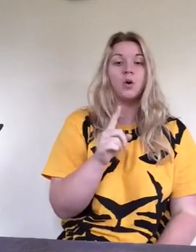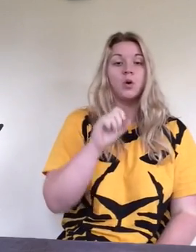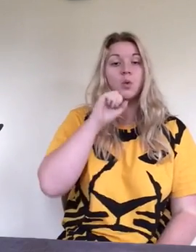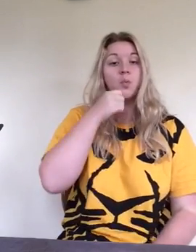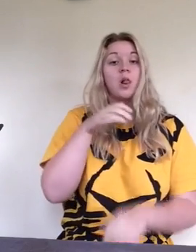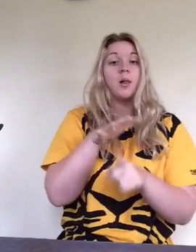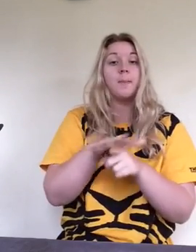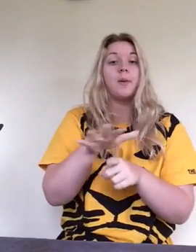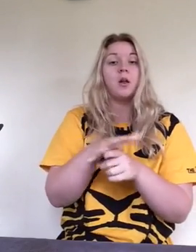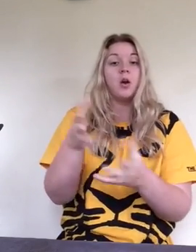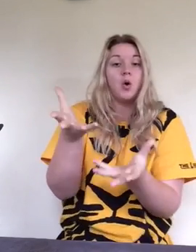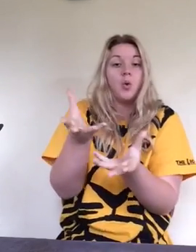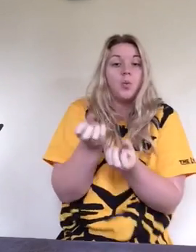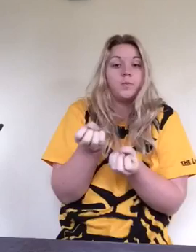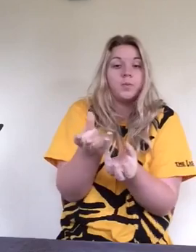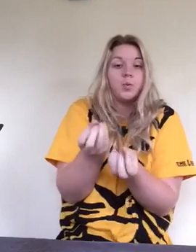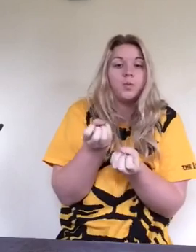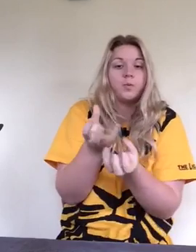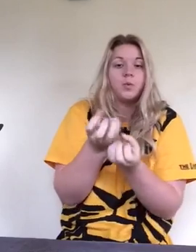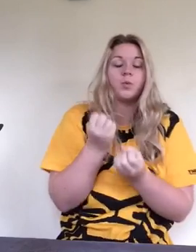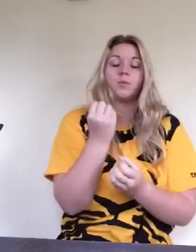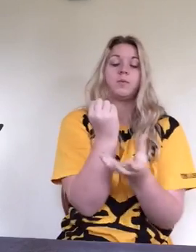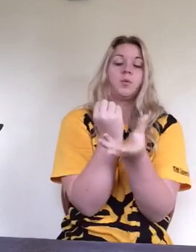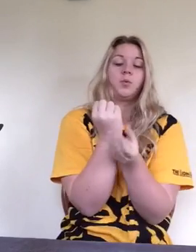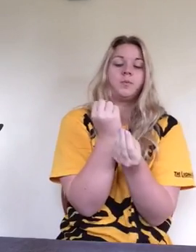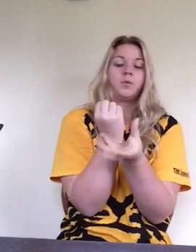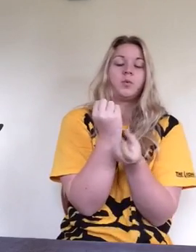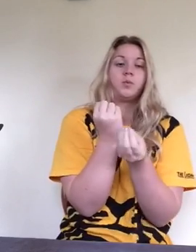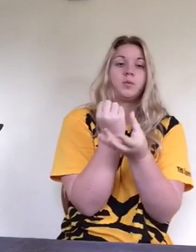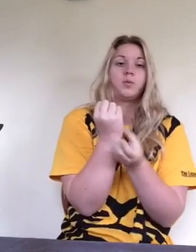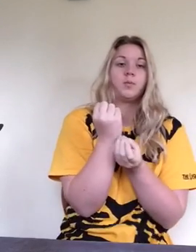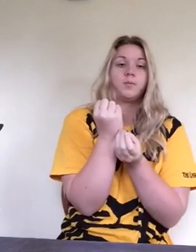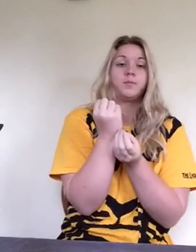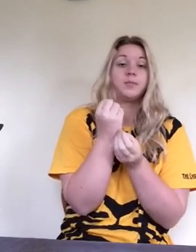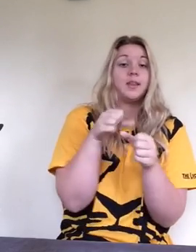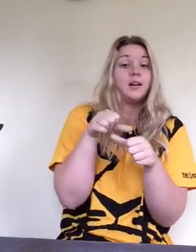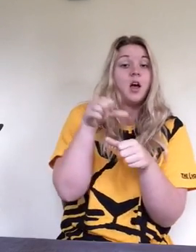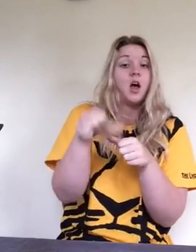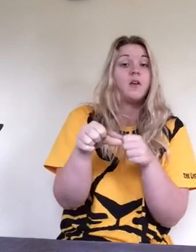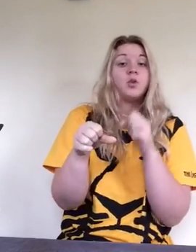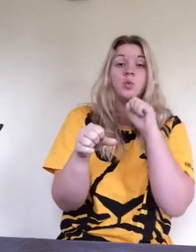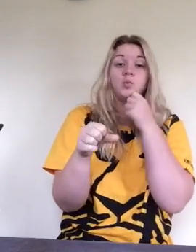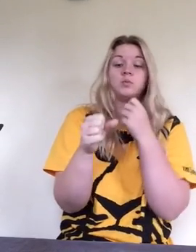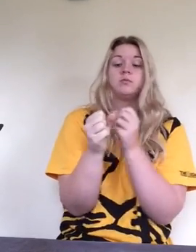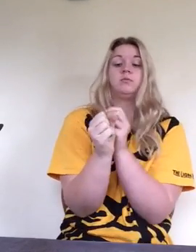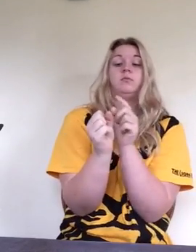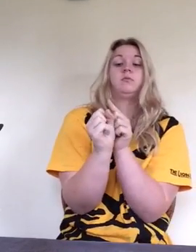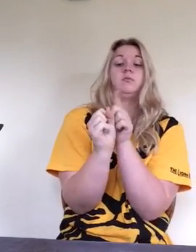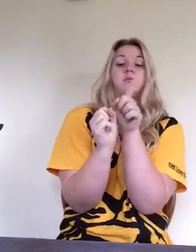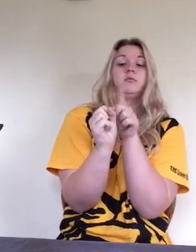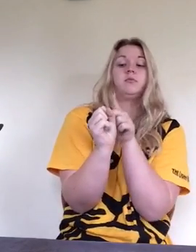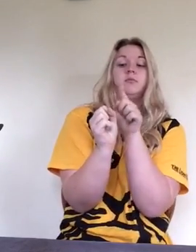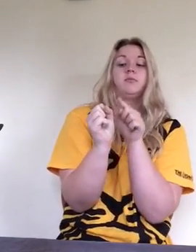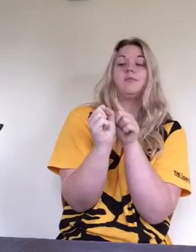artery, and the name of it is the aorta. So if you've heard of the aorta, this is the artery that people are talking